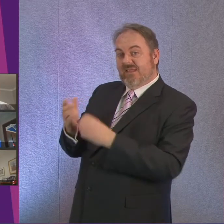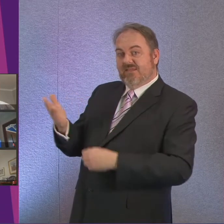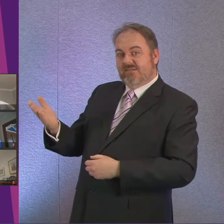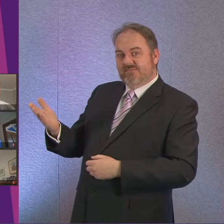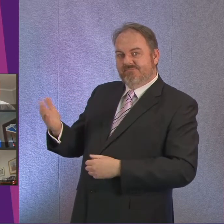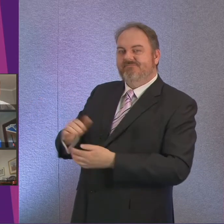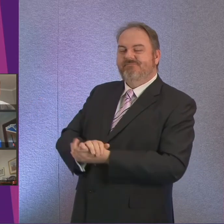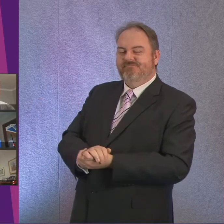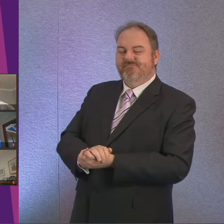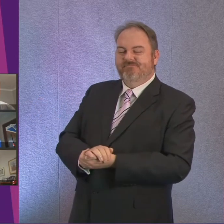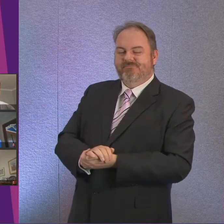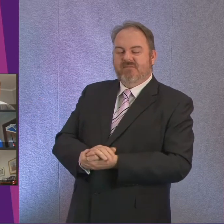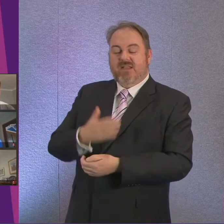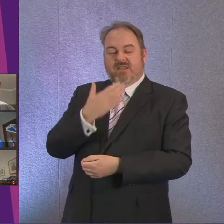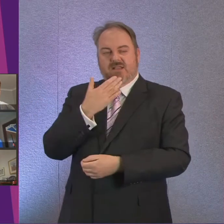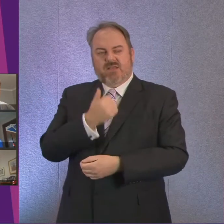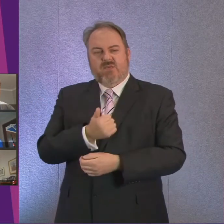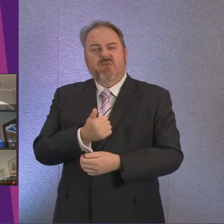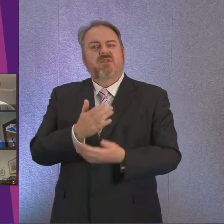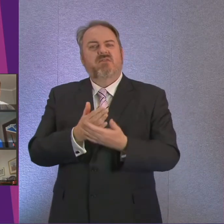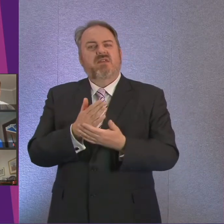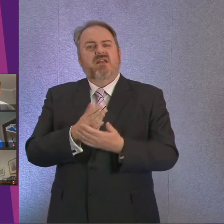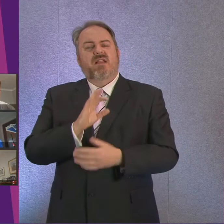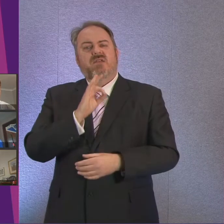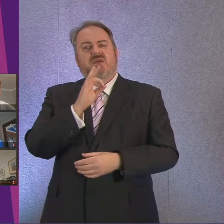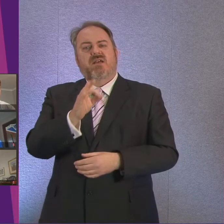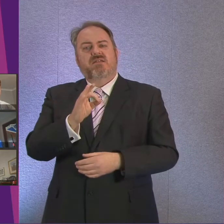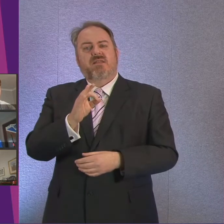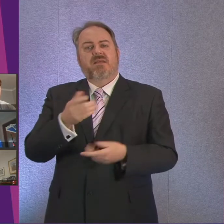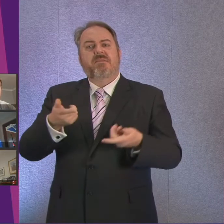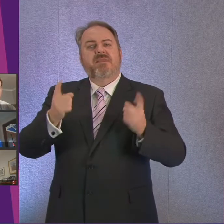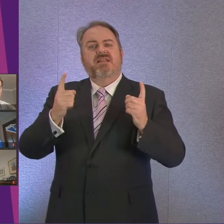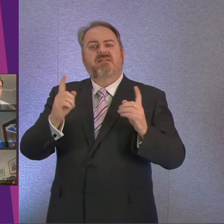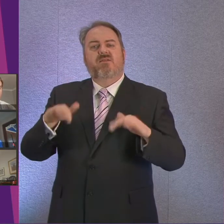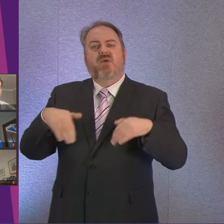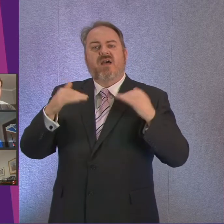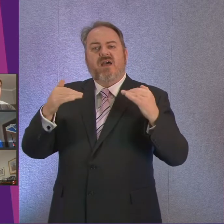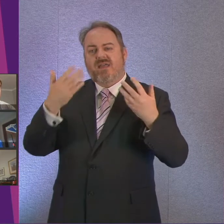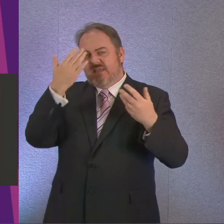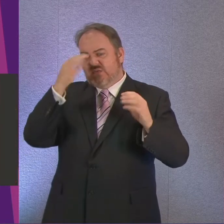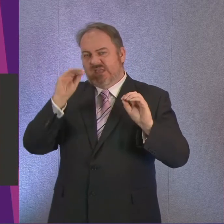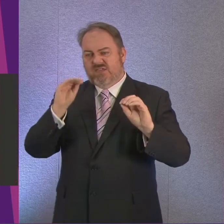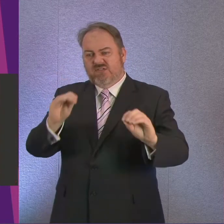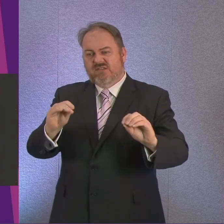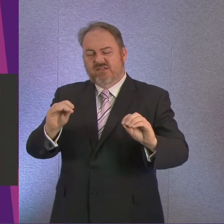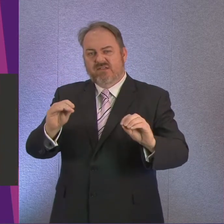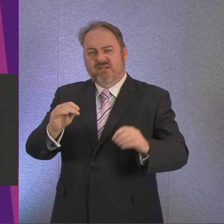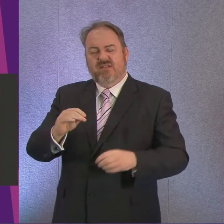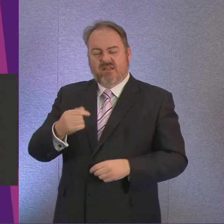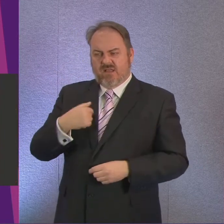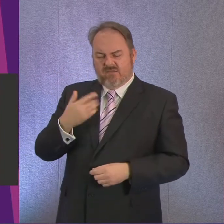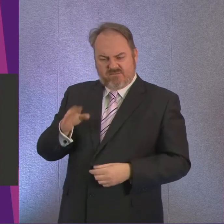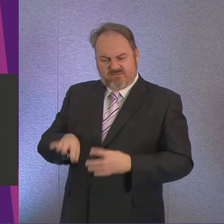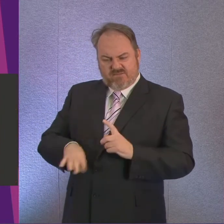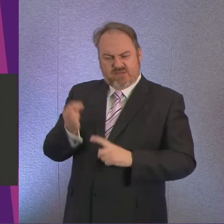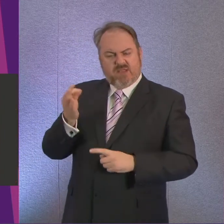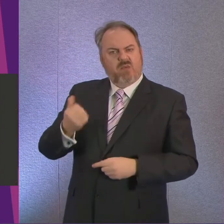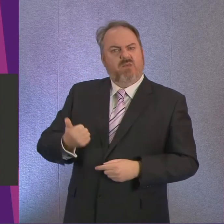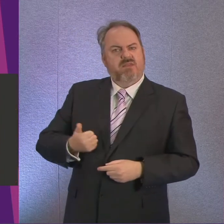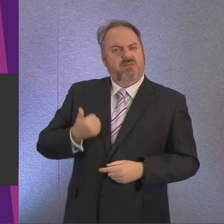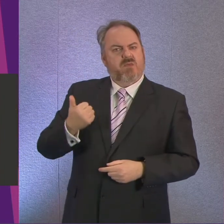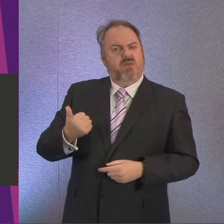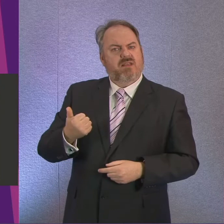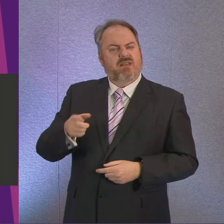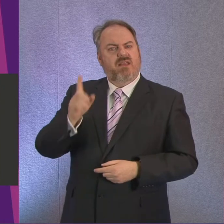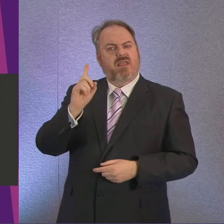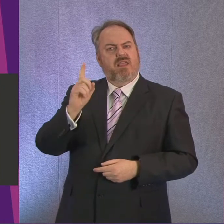Thank you, Presiding Officer. My question is for the Minister for Higher Education. I've heard this morning that not only are the University of